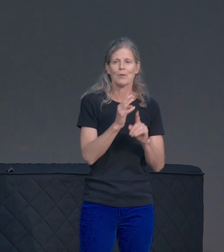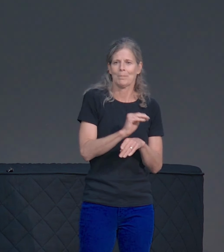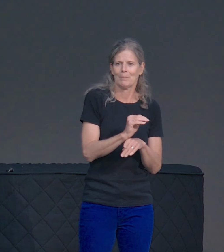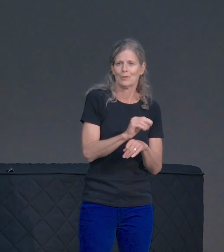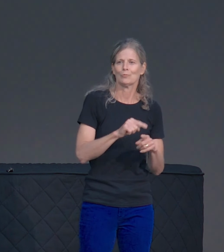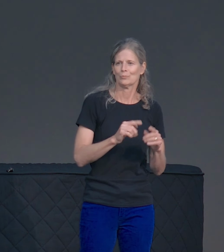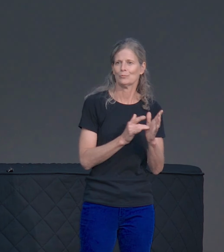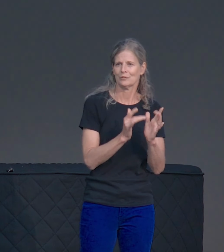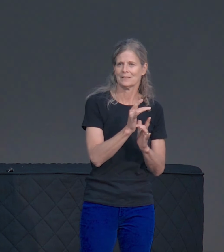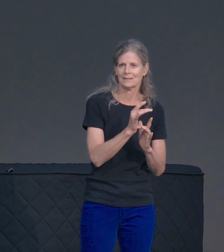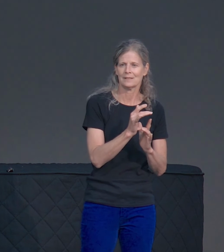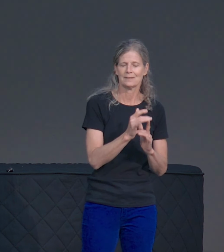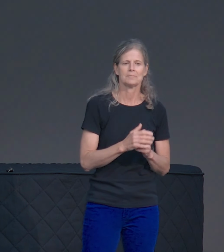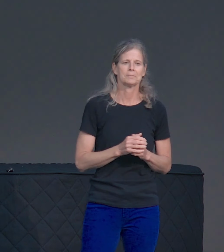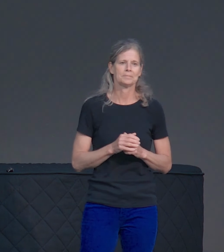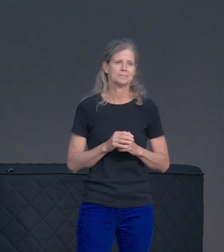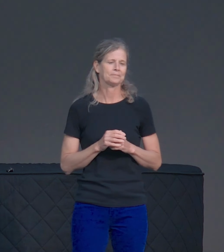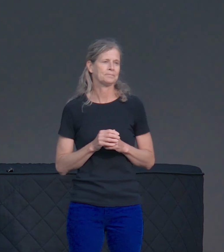ministering to him.